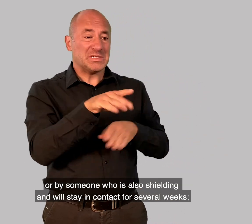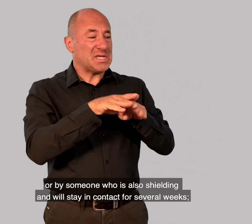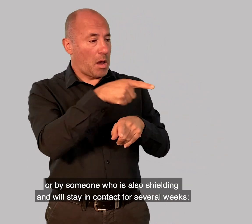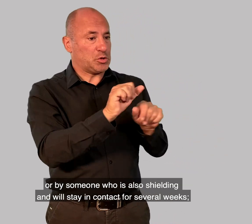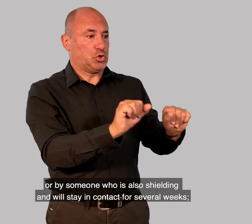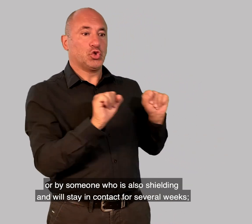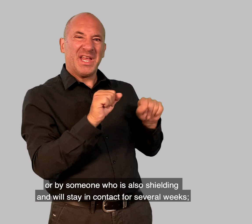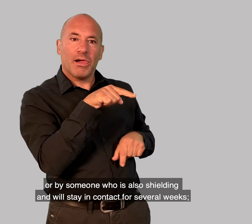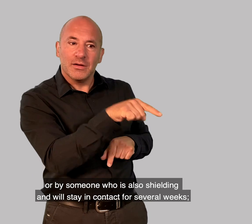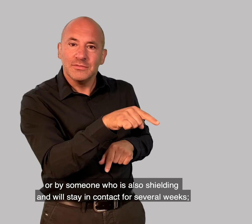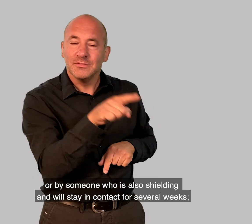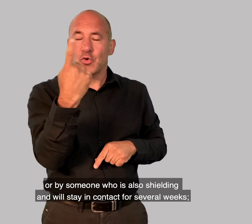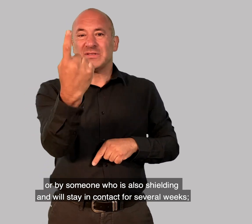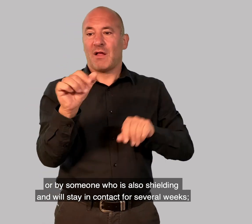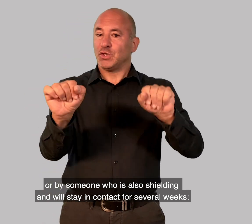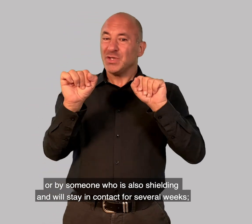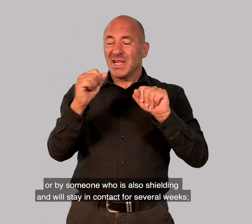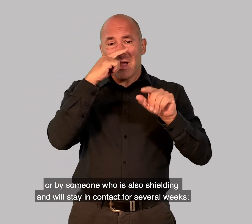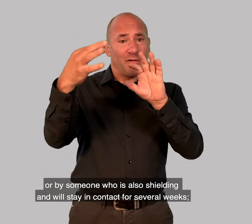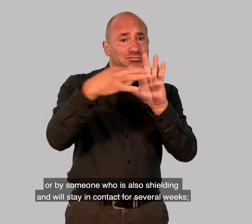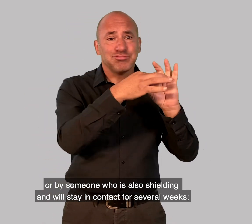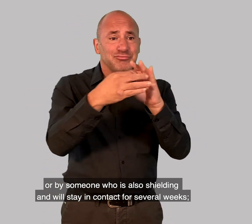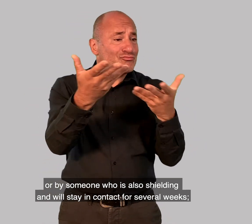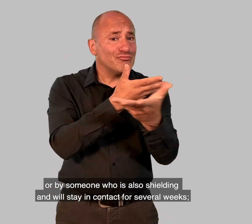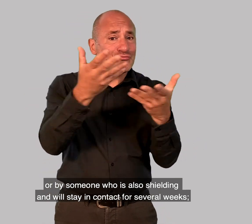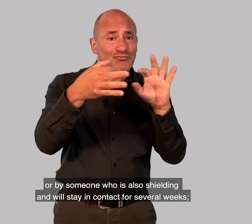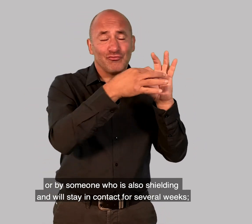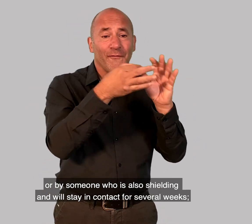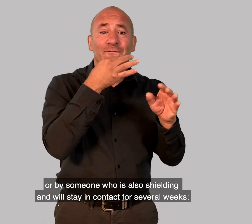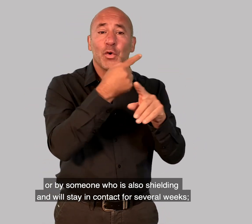is also shielding and will stay in contact for several weeks.